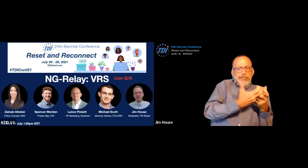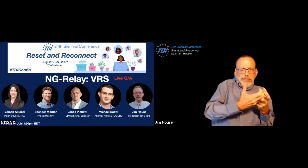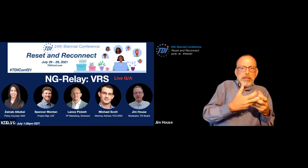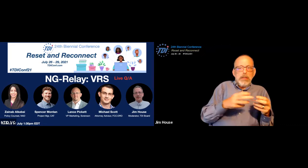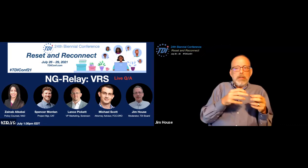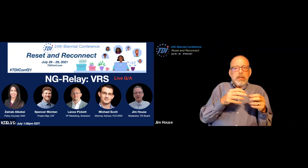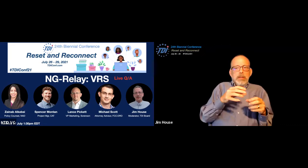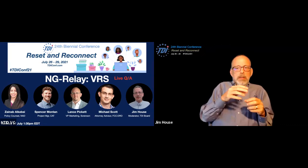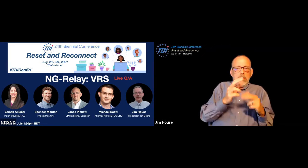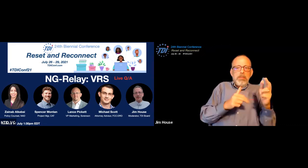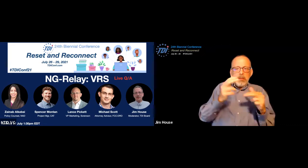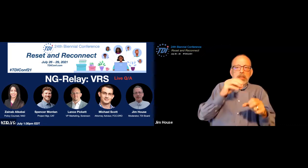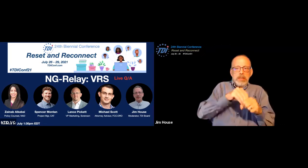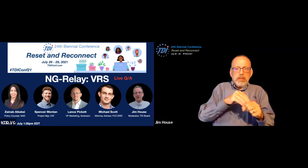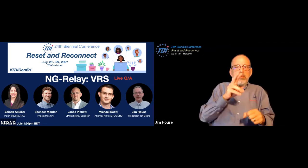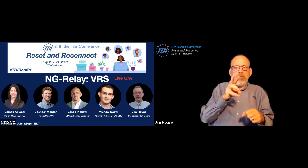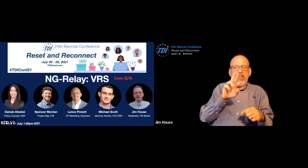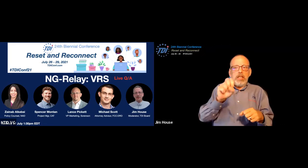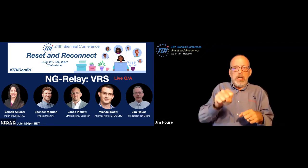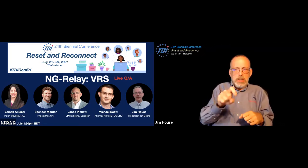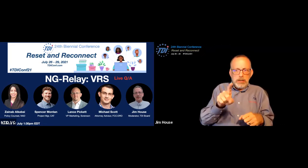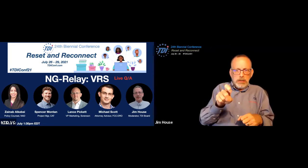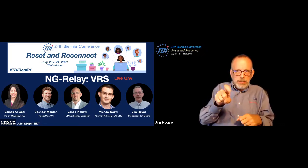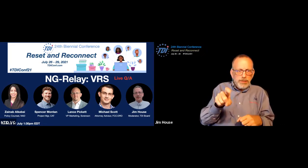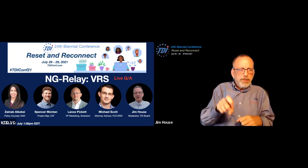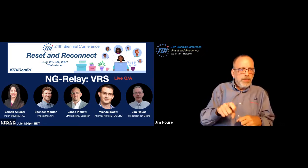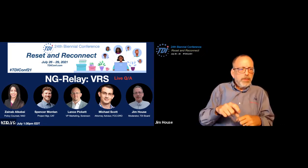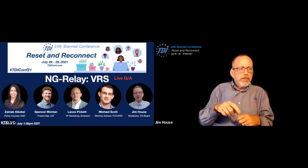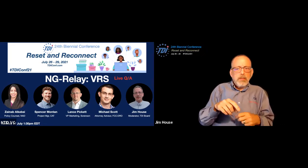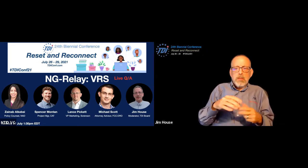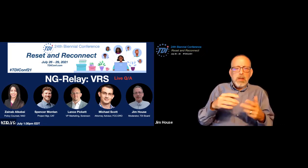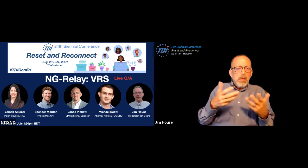of and built it in to VRS?